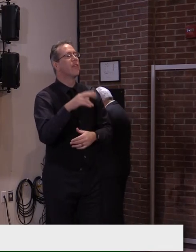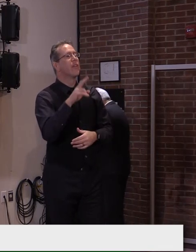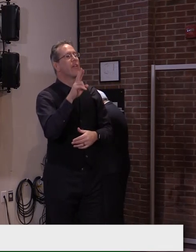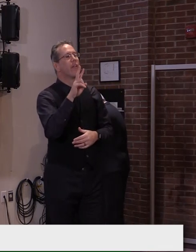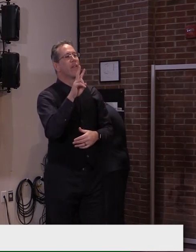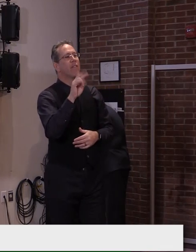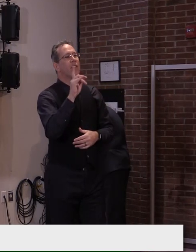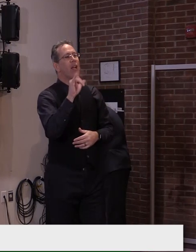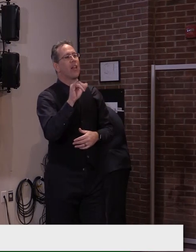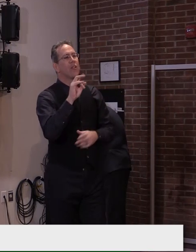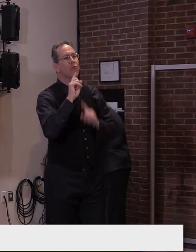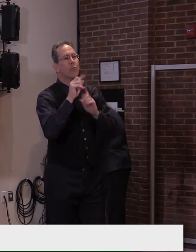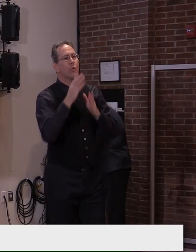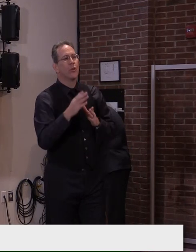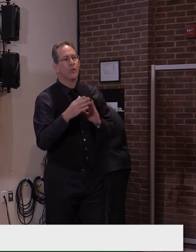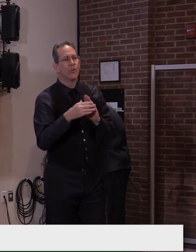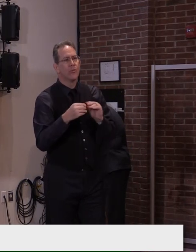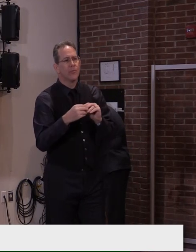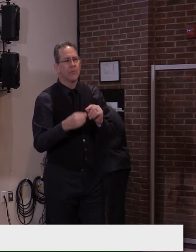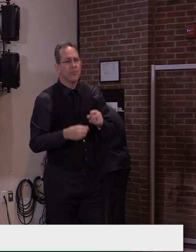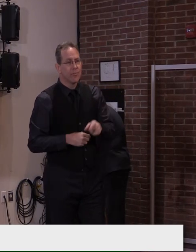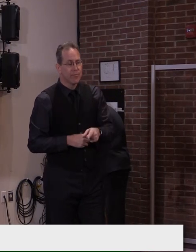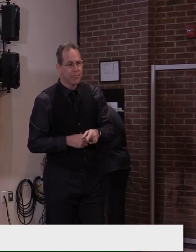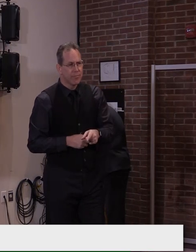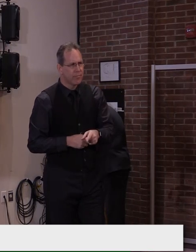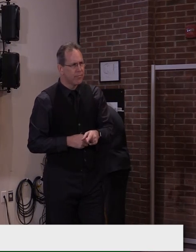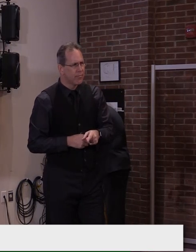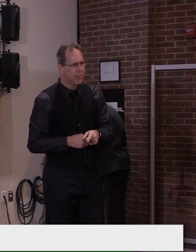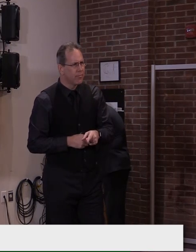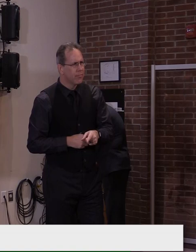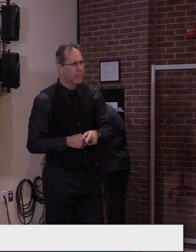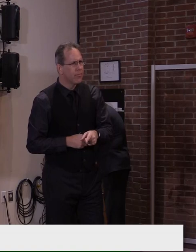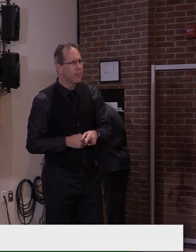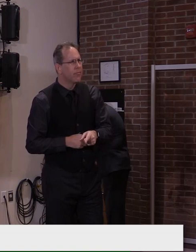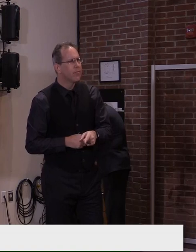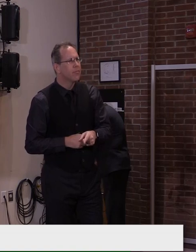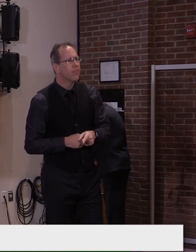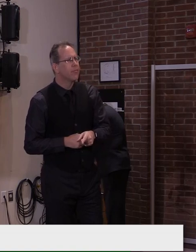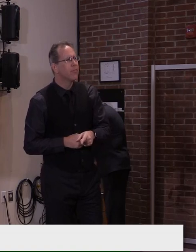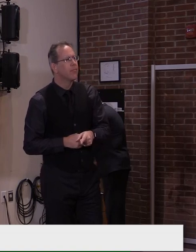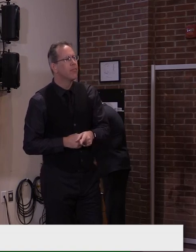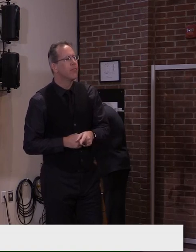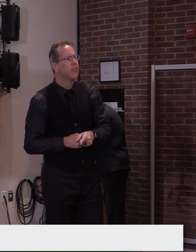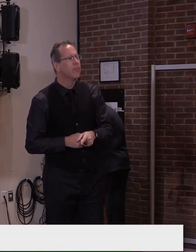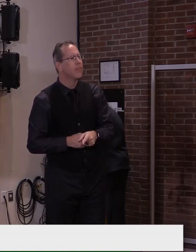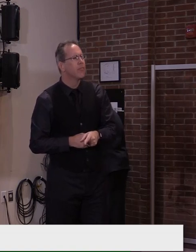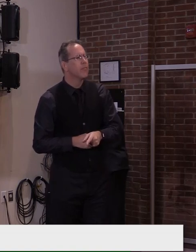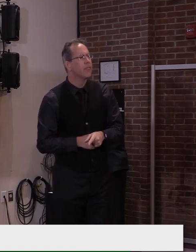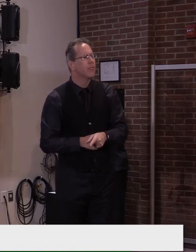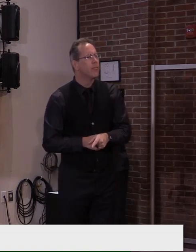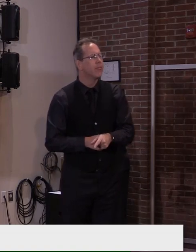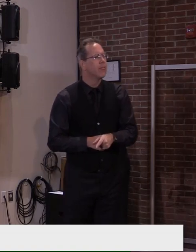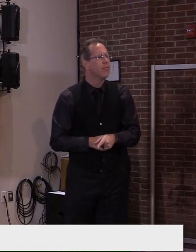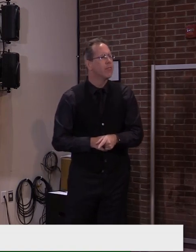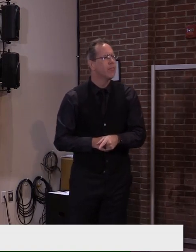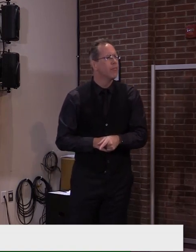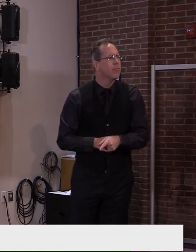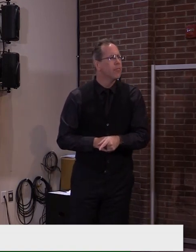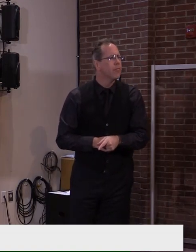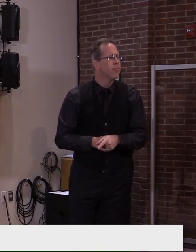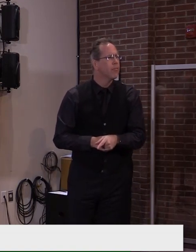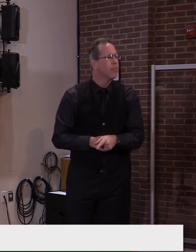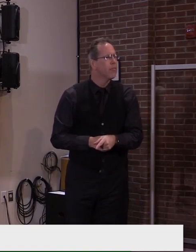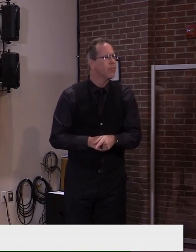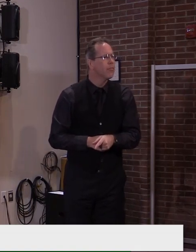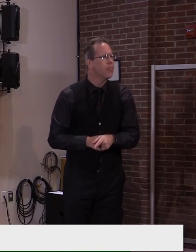afternoon. What were the self-report rates for the December 23rd Lance and antibody test? I don't mean the positivity rate, but the rate